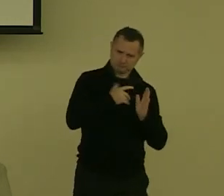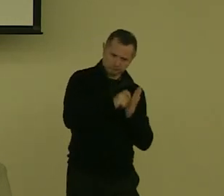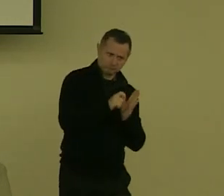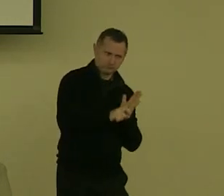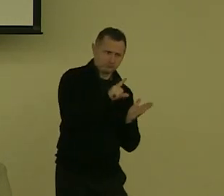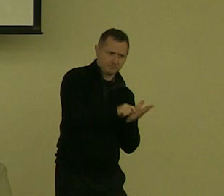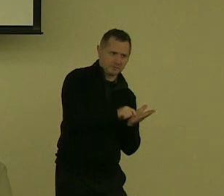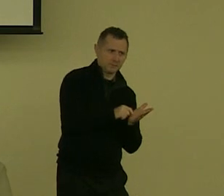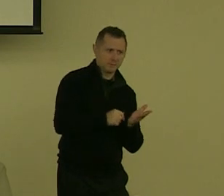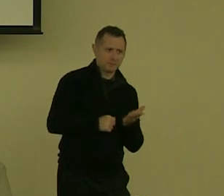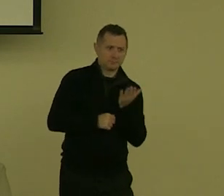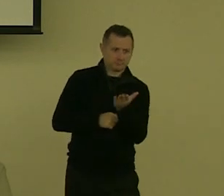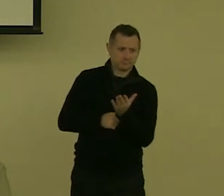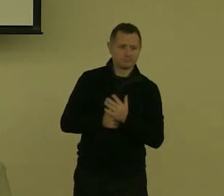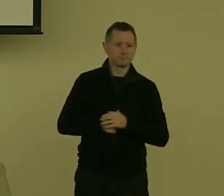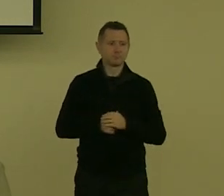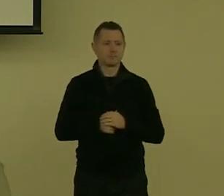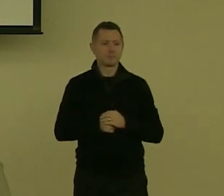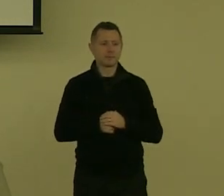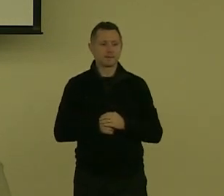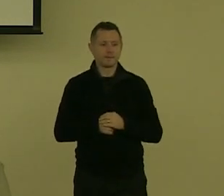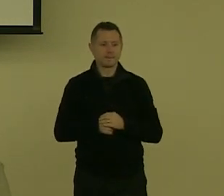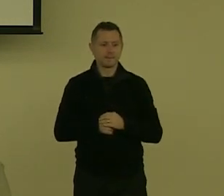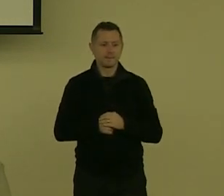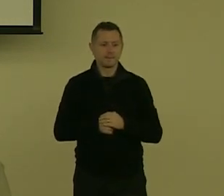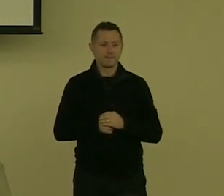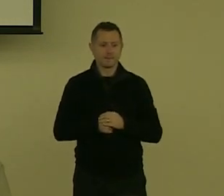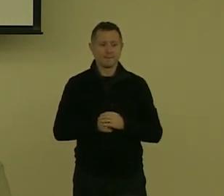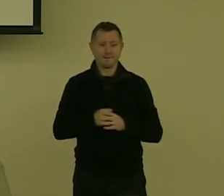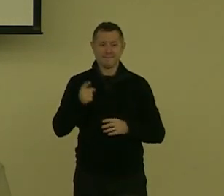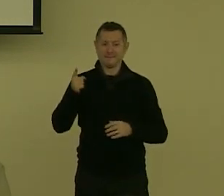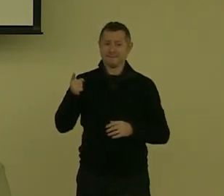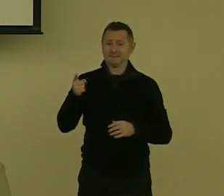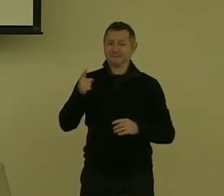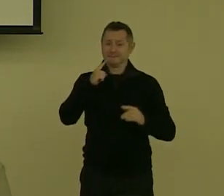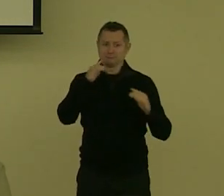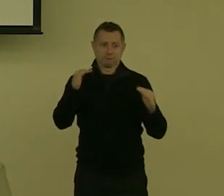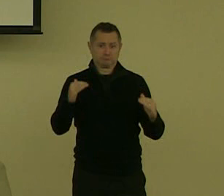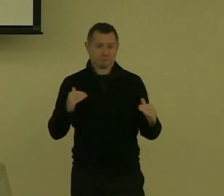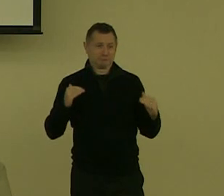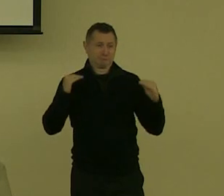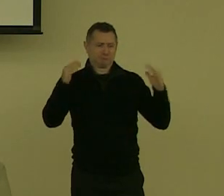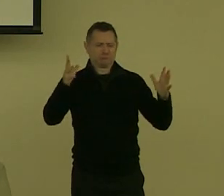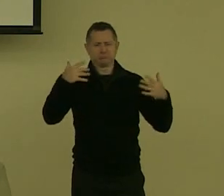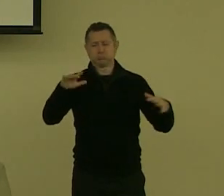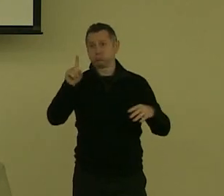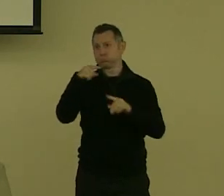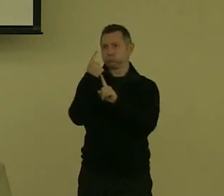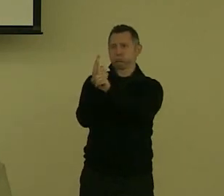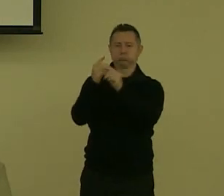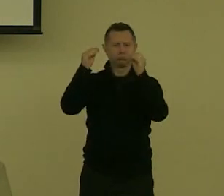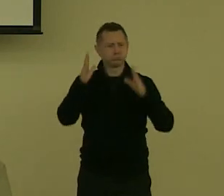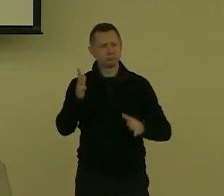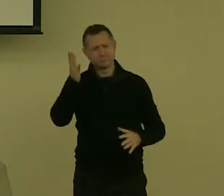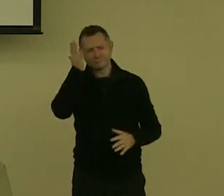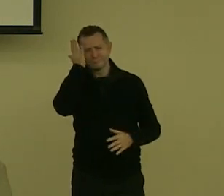for mainstream readers. This is something that we should visualize high school teachers giving to their high school students and helping them to better analyze their